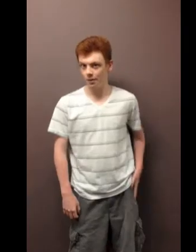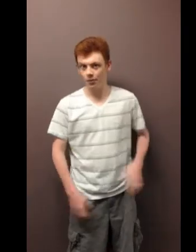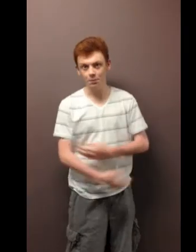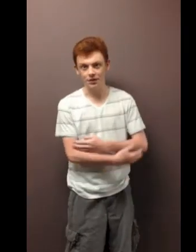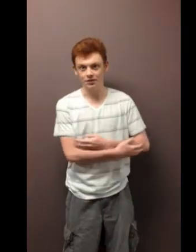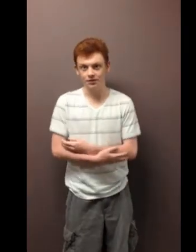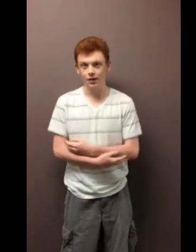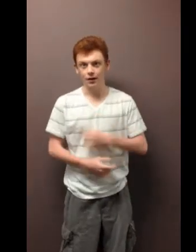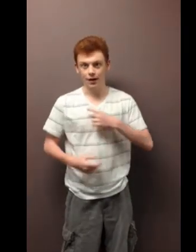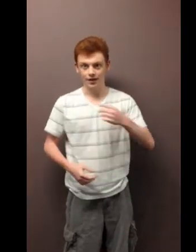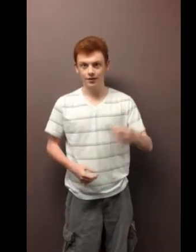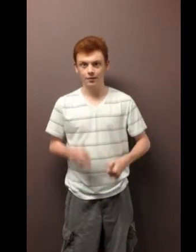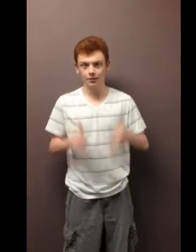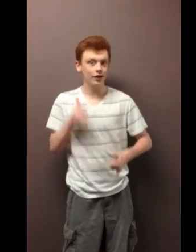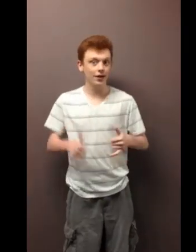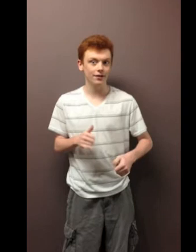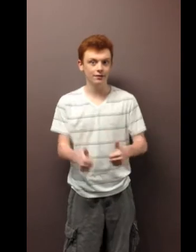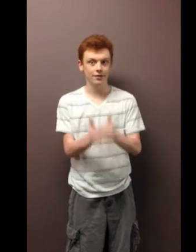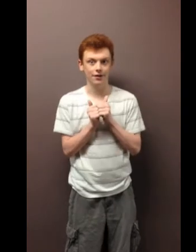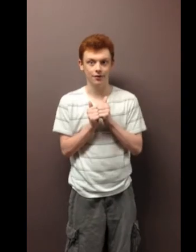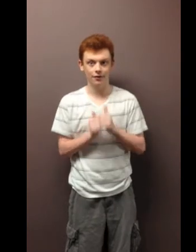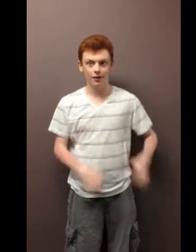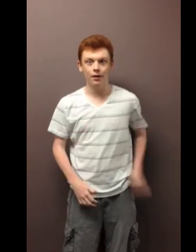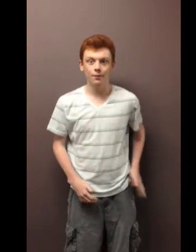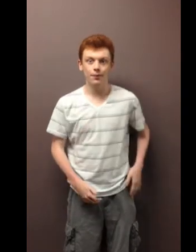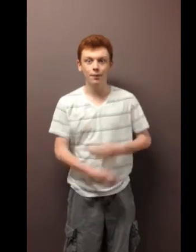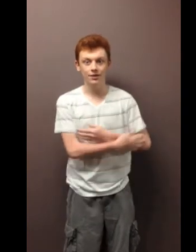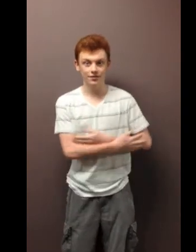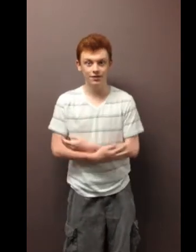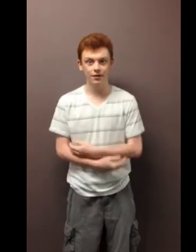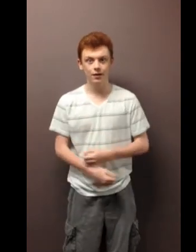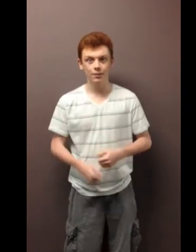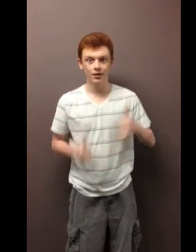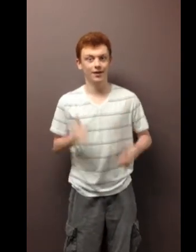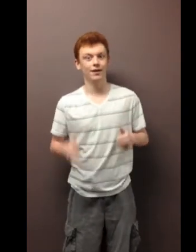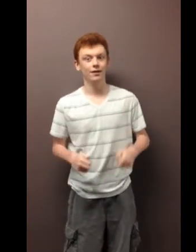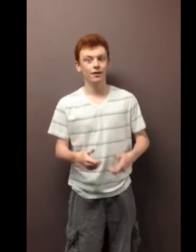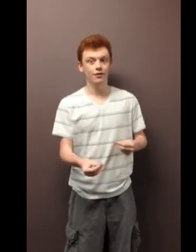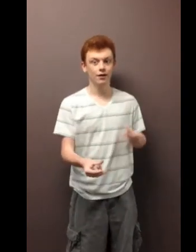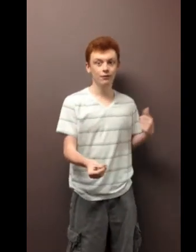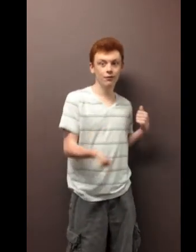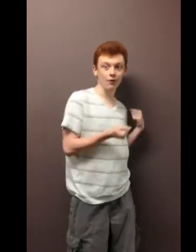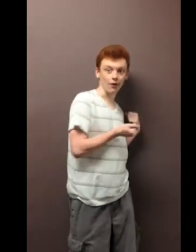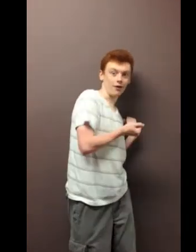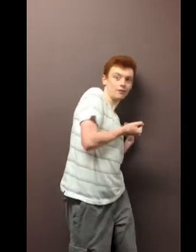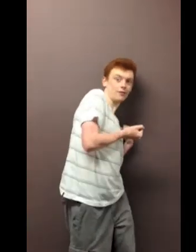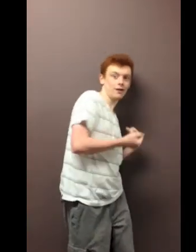Puppies like to play together. These puppies are playing tug-of-war to